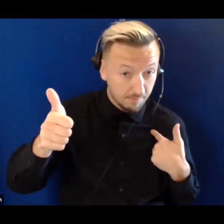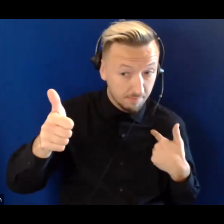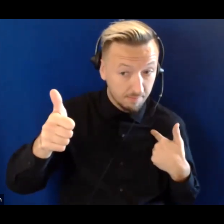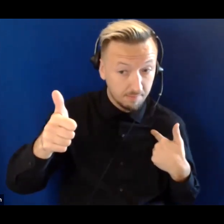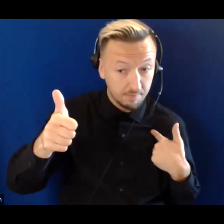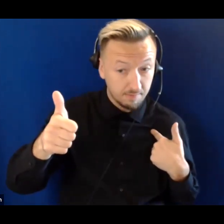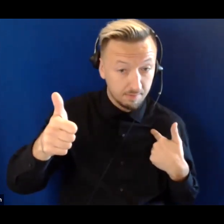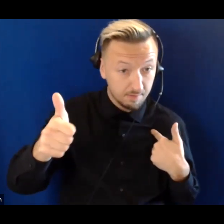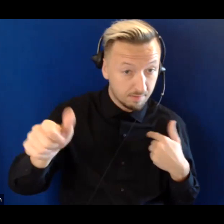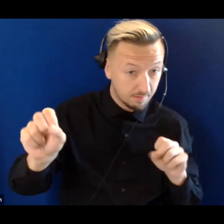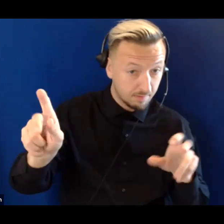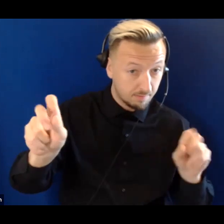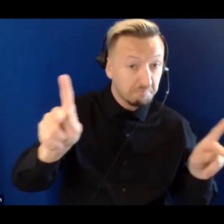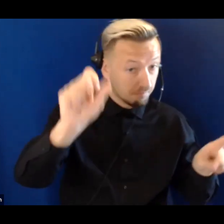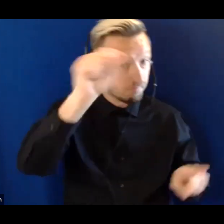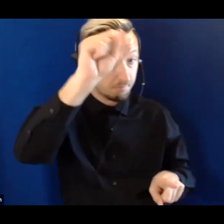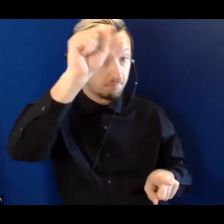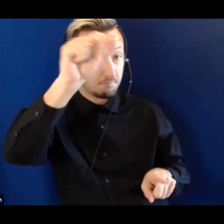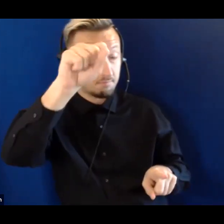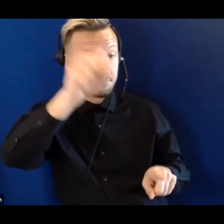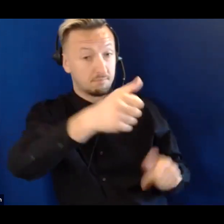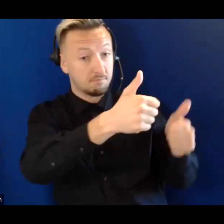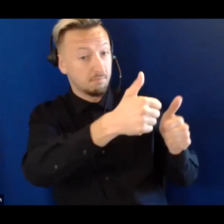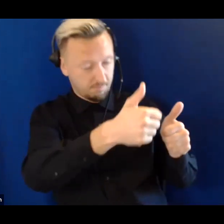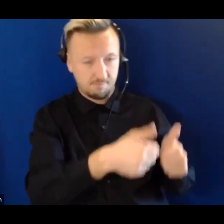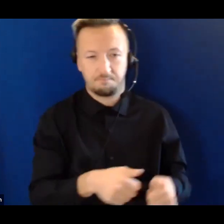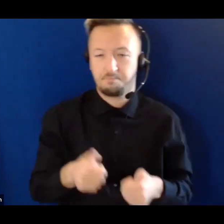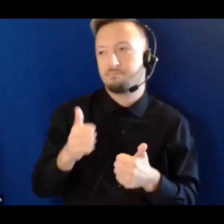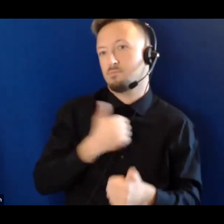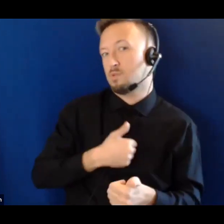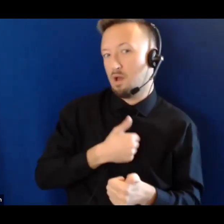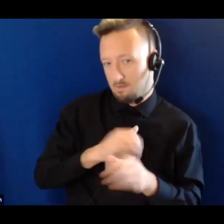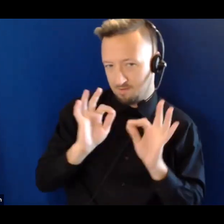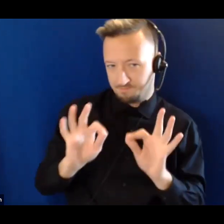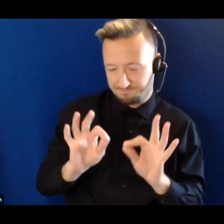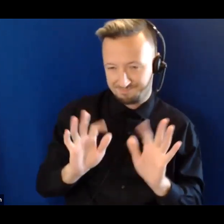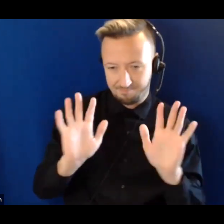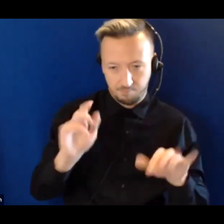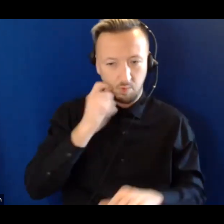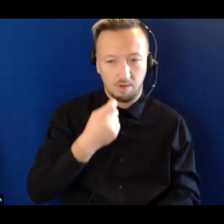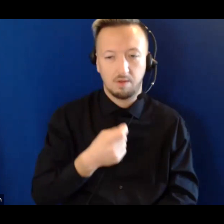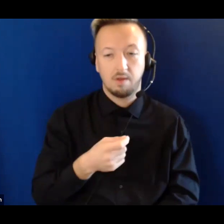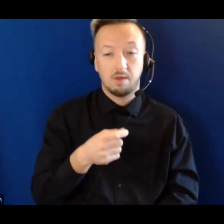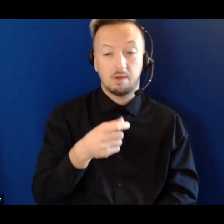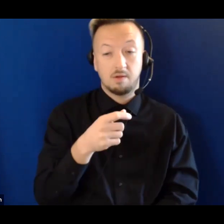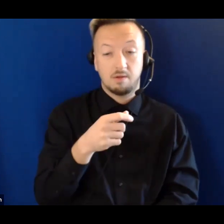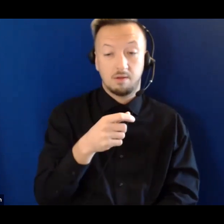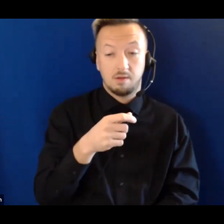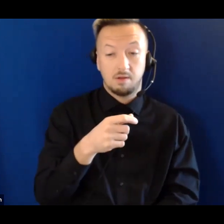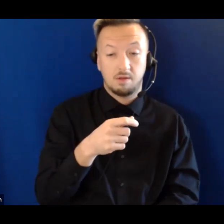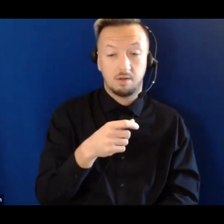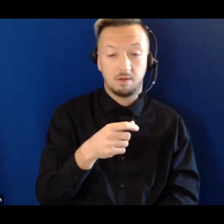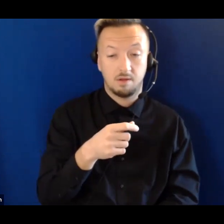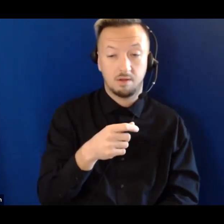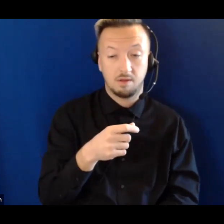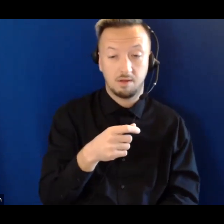Am I okay? Yep, you're good. Okay, sorry. Cool. Okay, yeah, here we go. So basically I think I